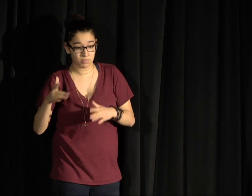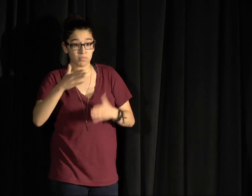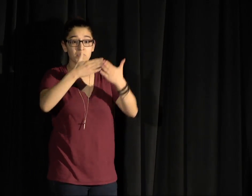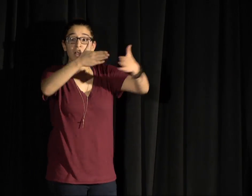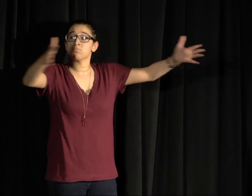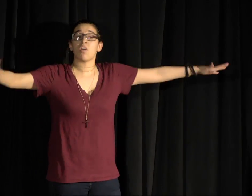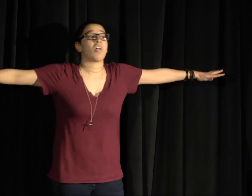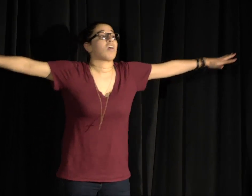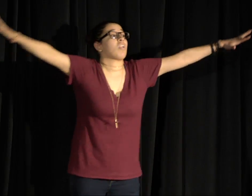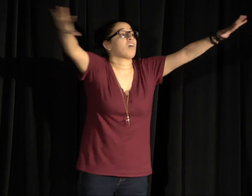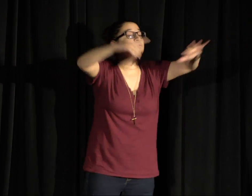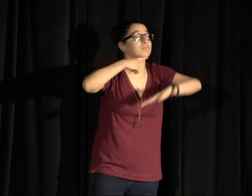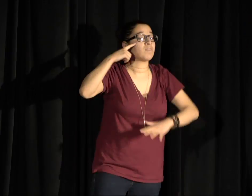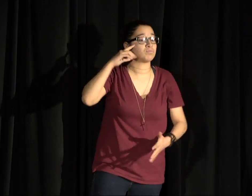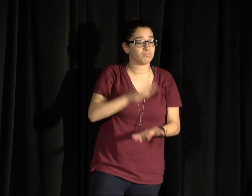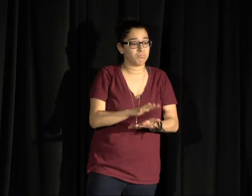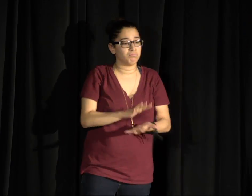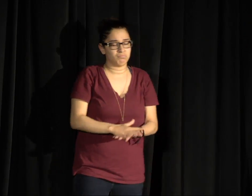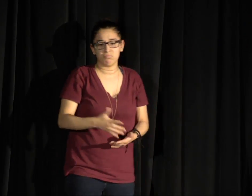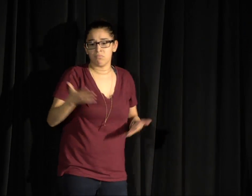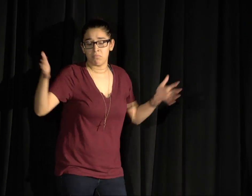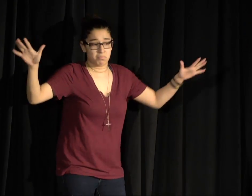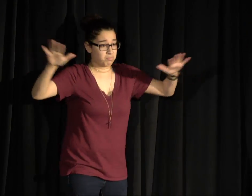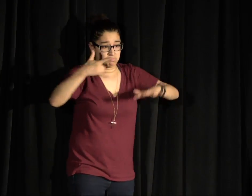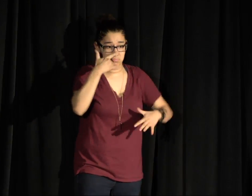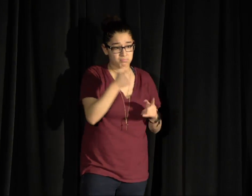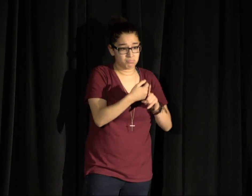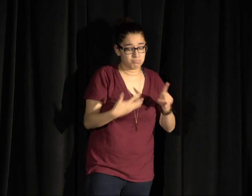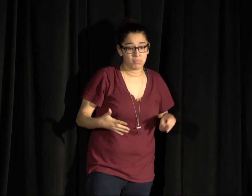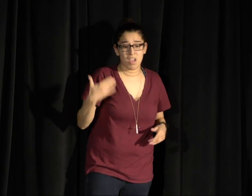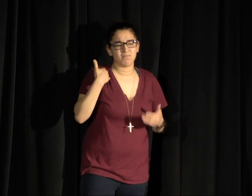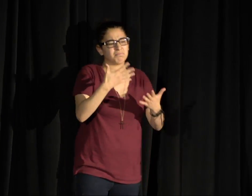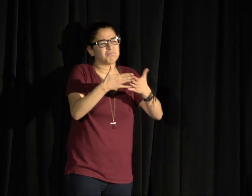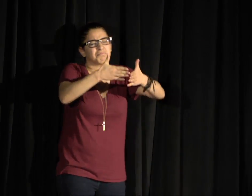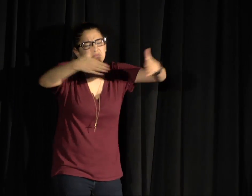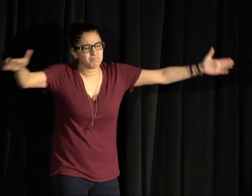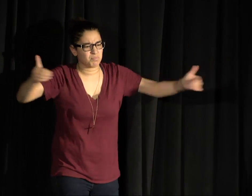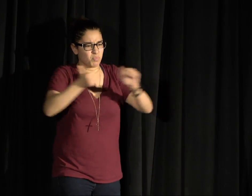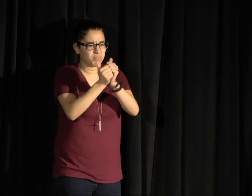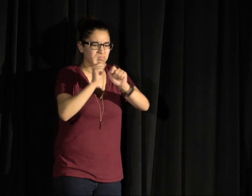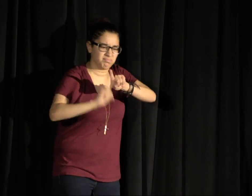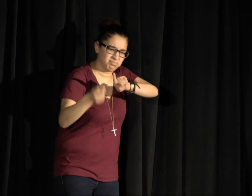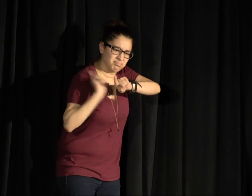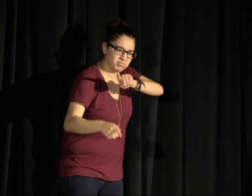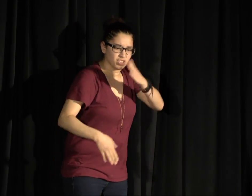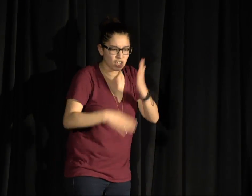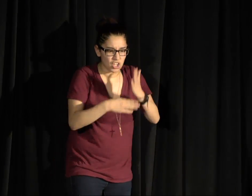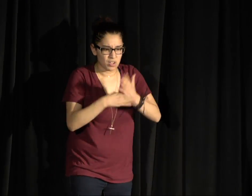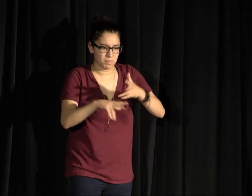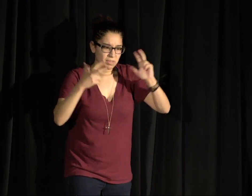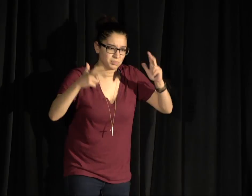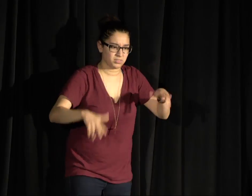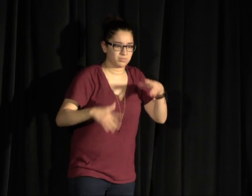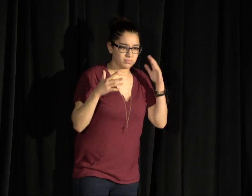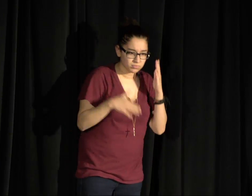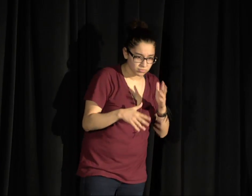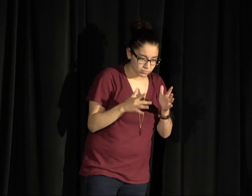education. You know, all the deaf public schools are out there, except they're really good. They are great in sports. They have all the